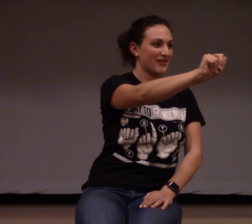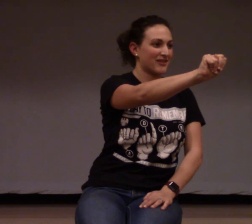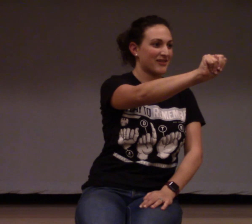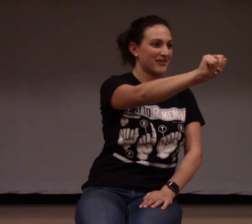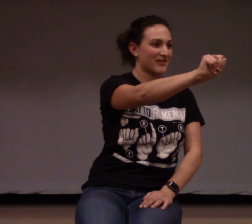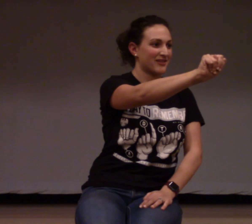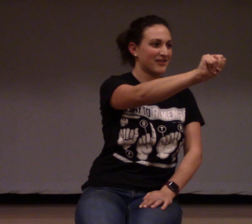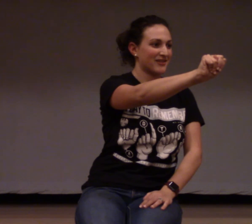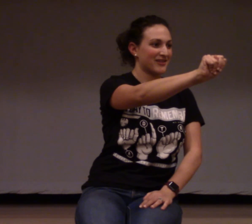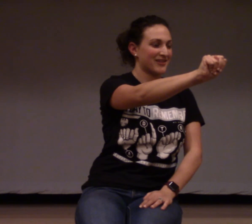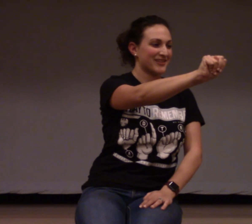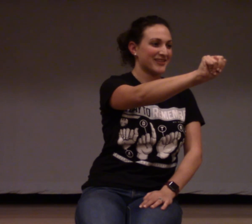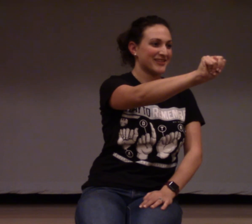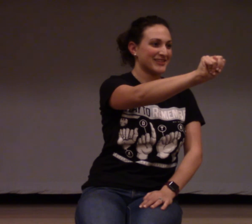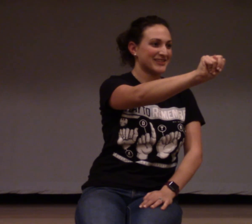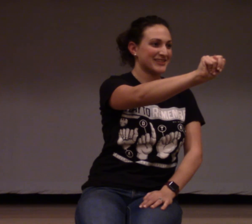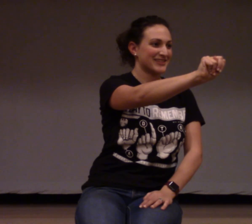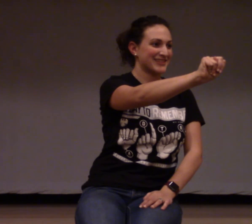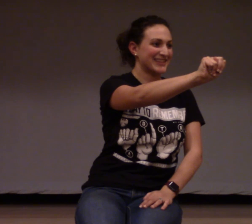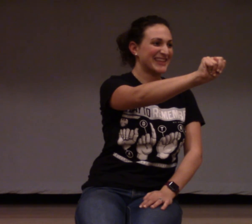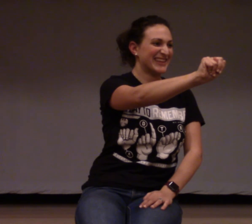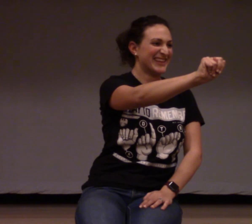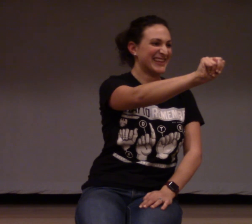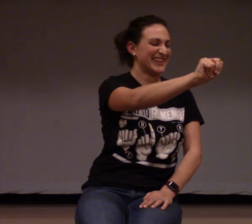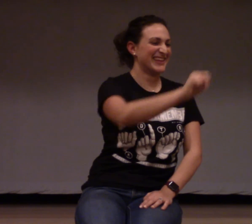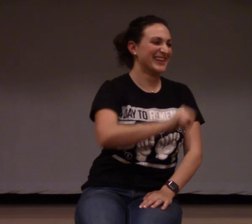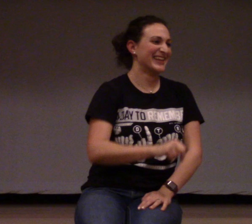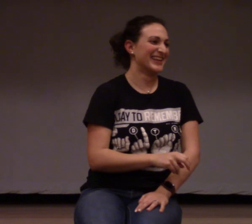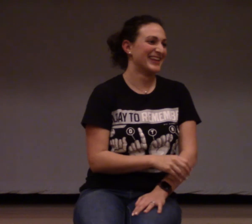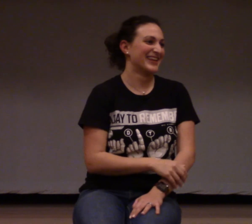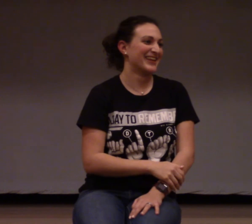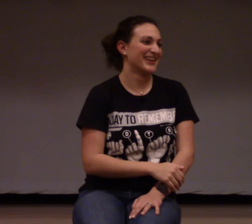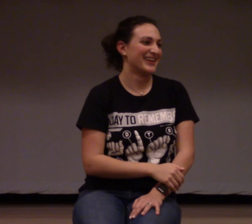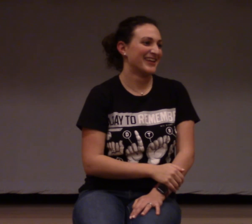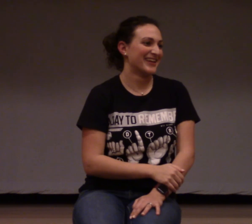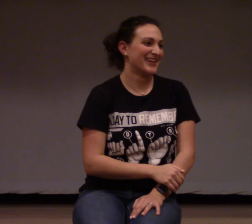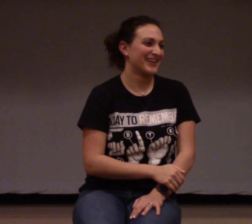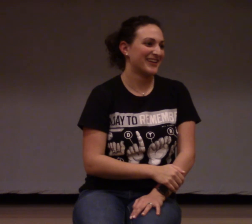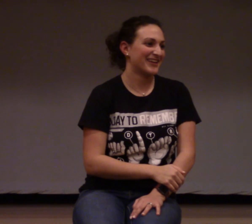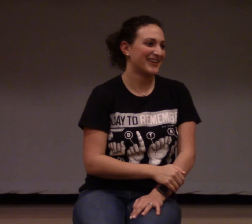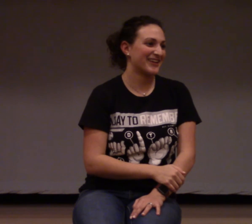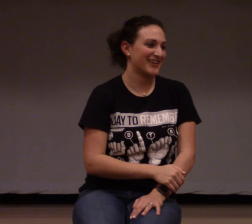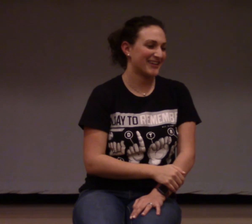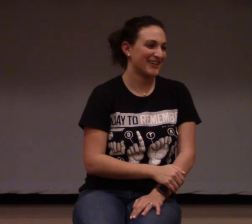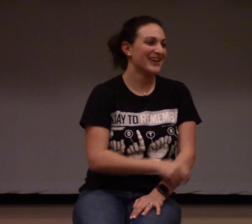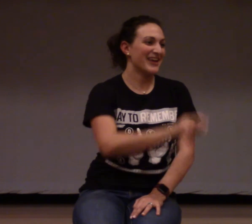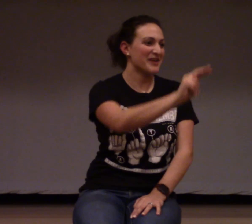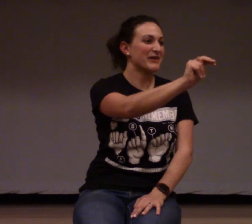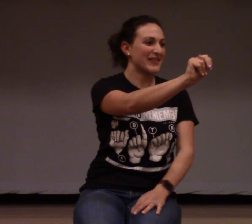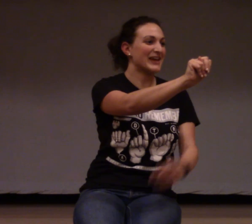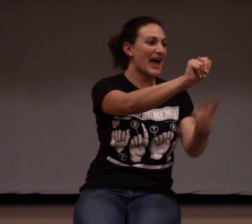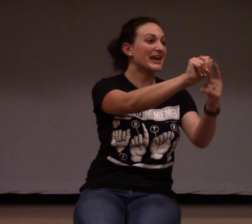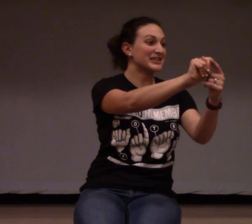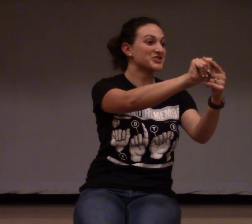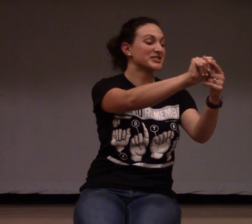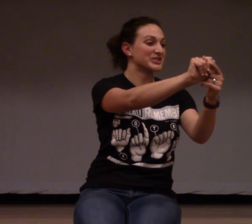your finger. That one's in front. You can wrap that one up. There you go. yep. And then N is just the